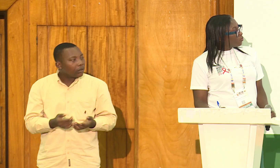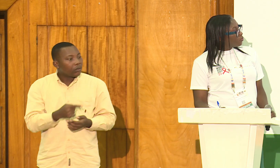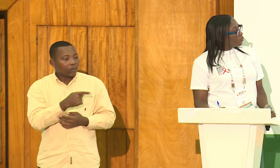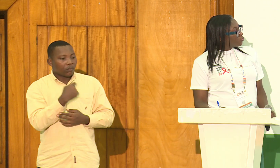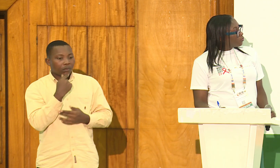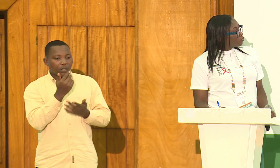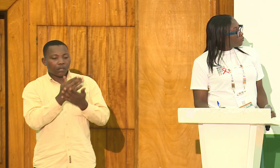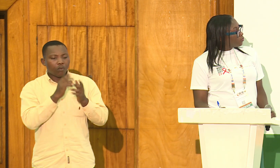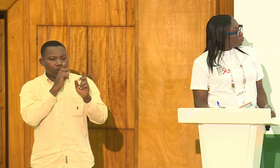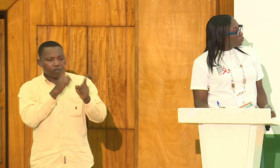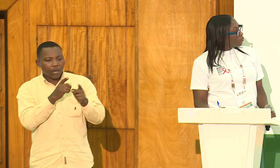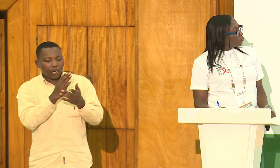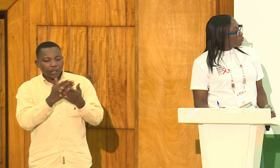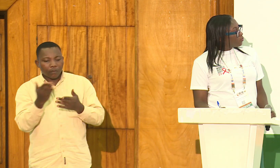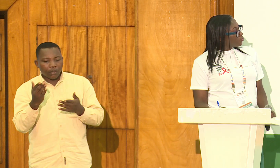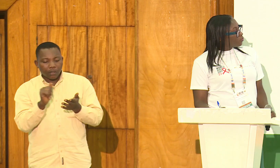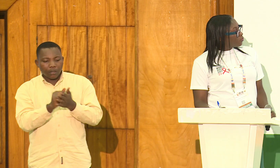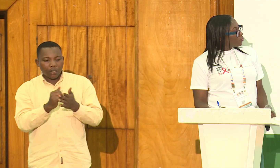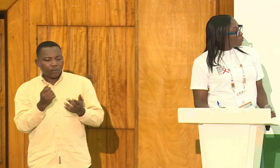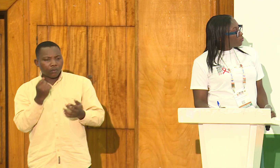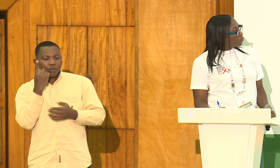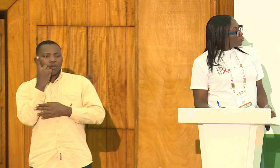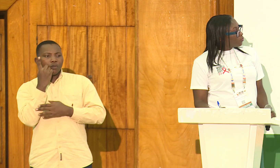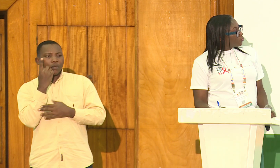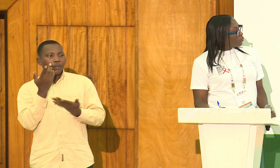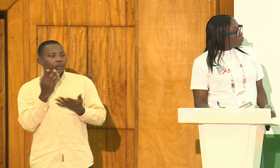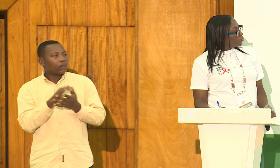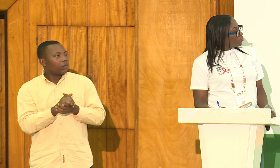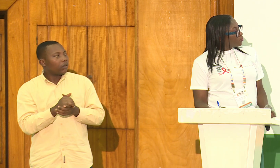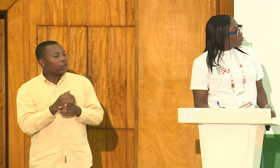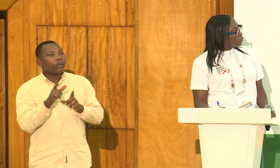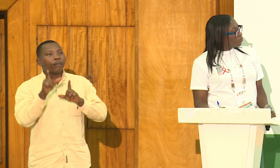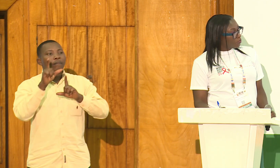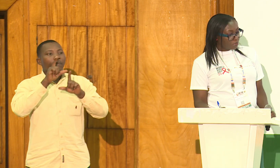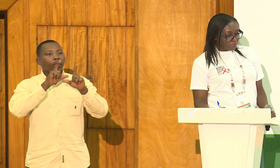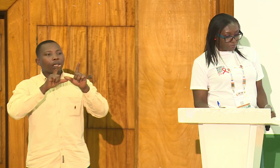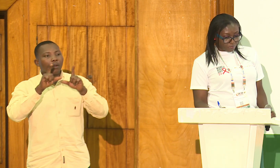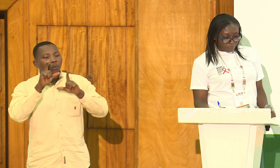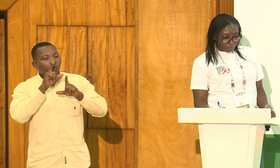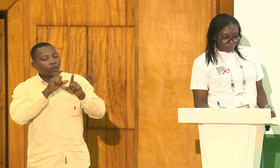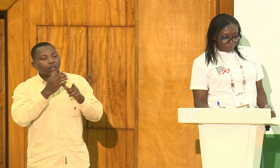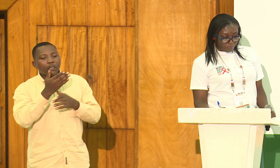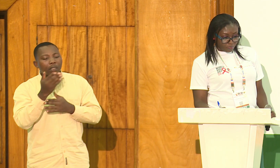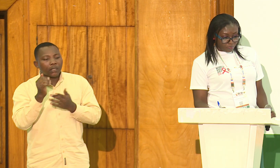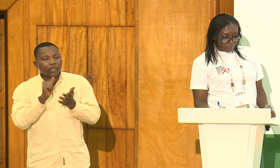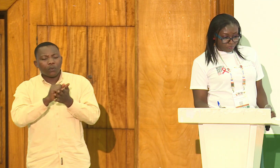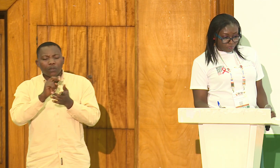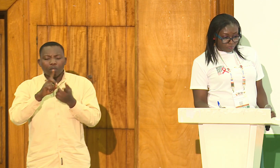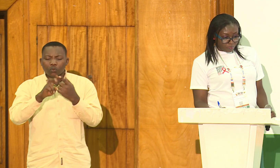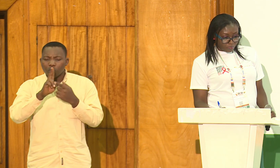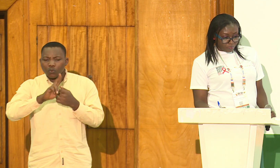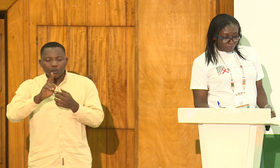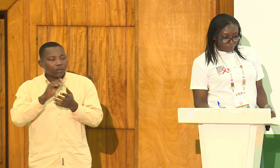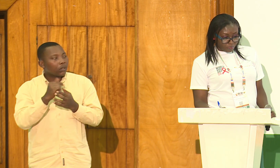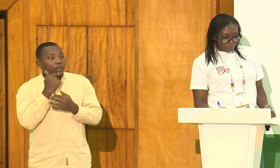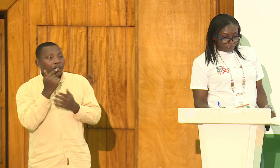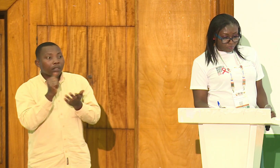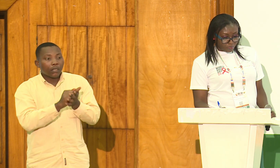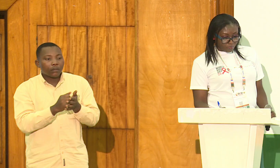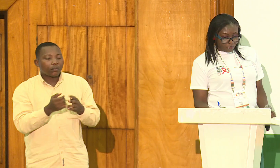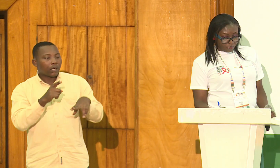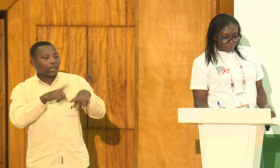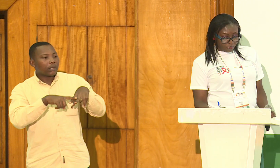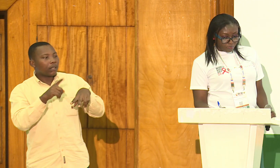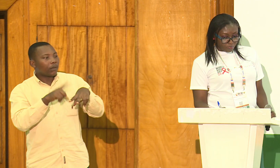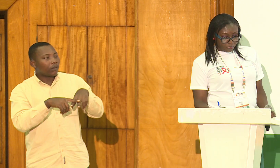stuck with me. And the language and things that we need to use and work with our communities. She said, HIV